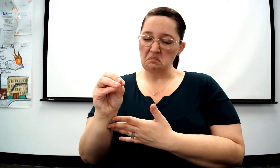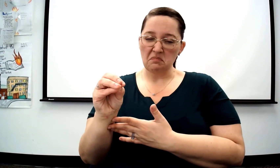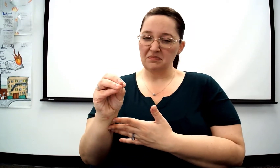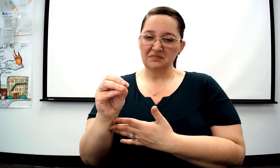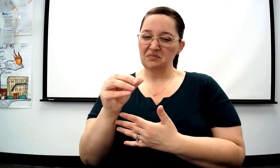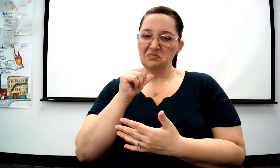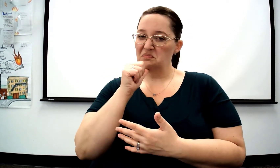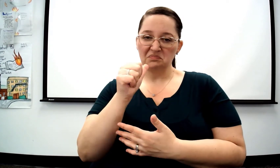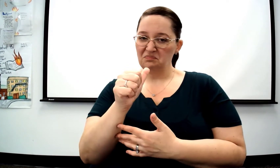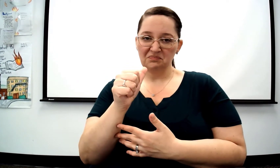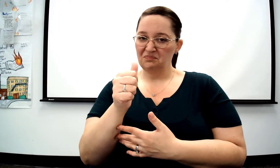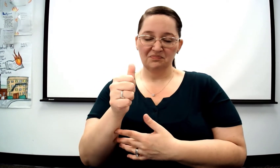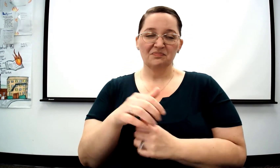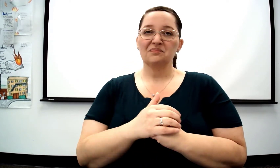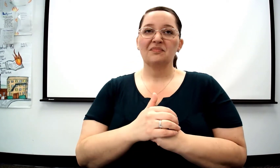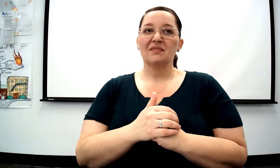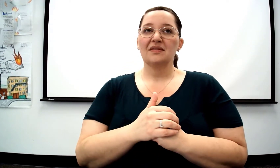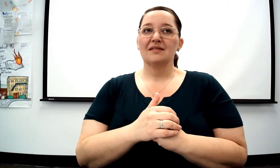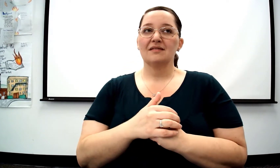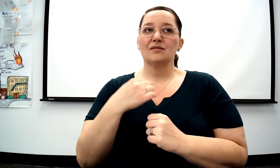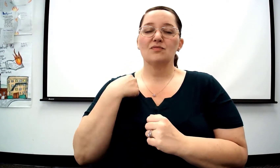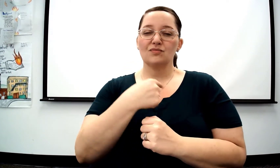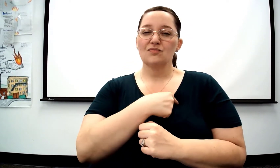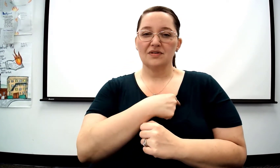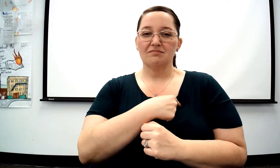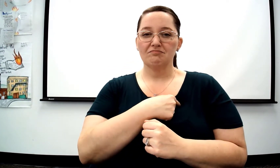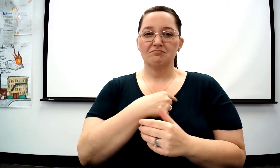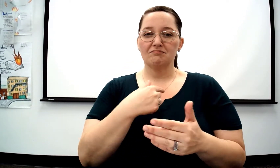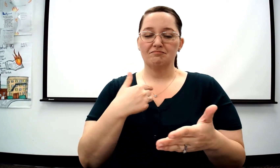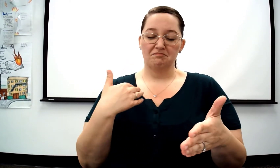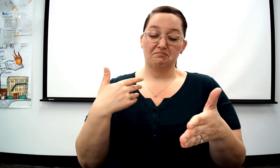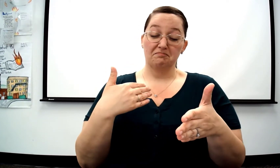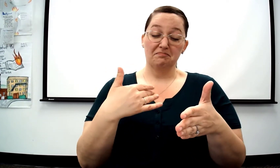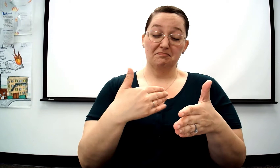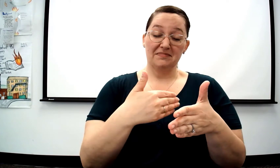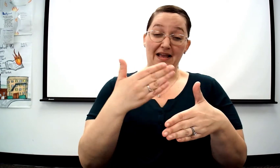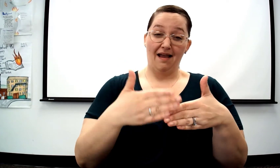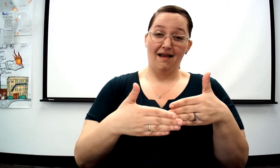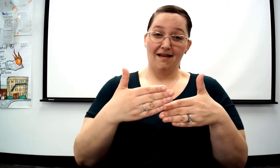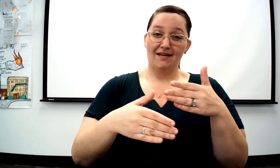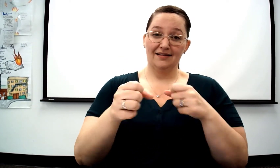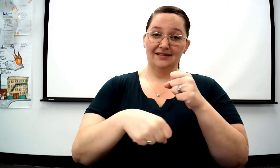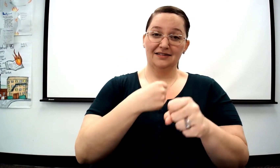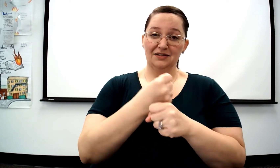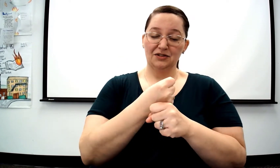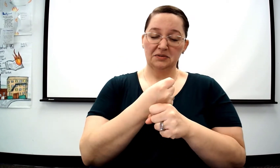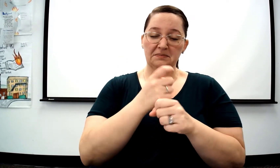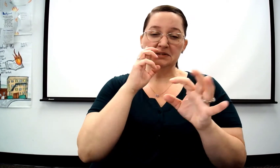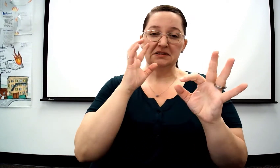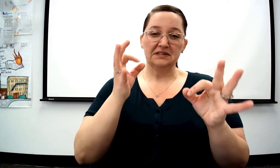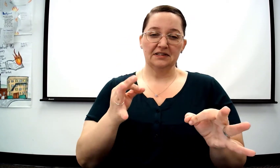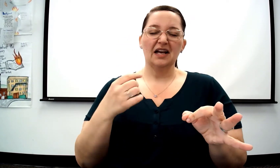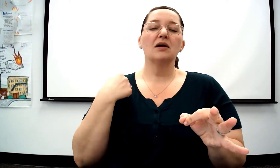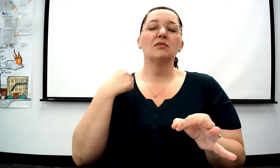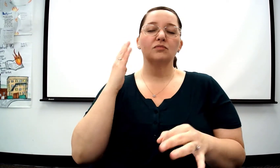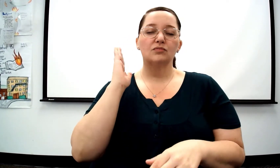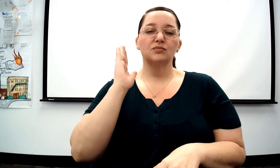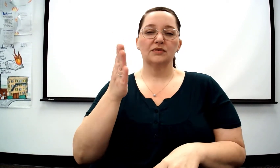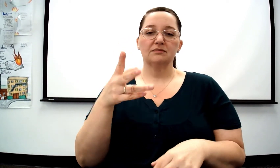We are not going to be able to finish all 60 words for this vocab list this year. We are getting to the end of the year, and so I've decided that